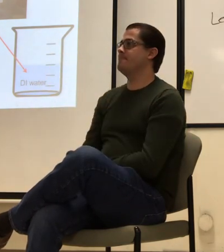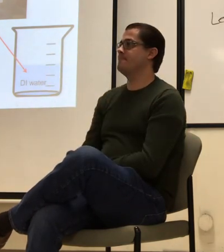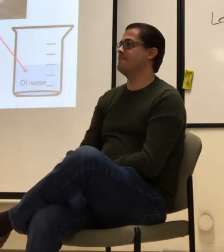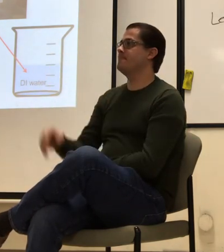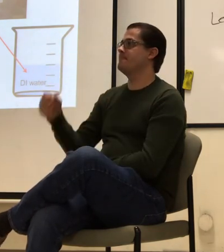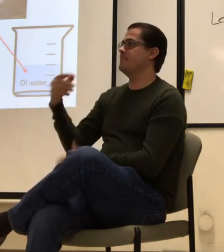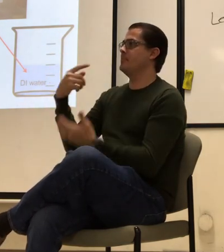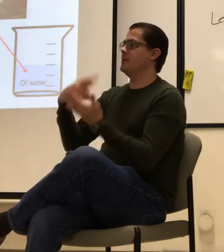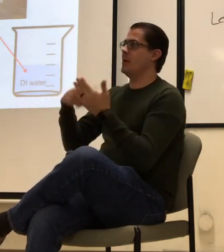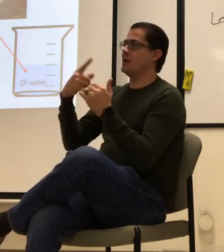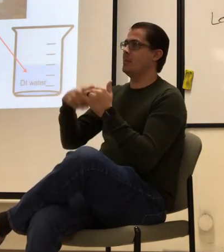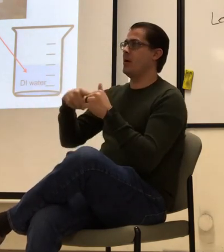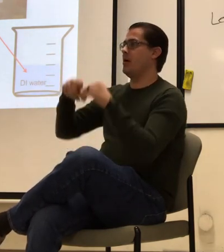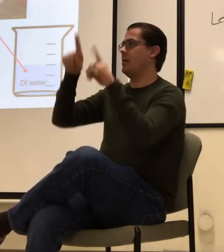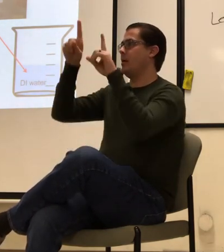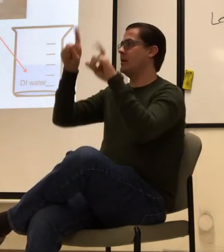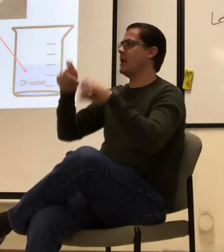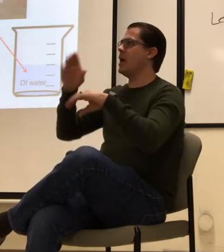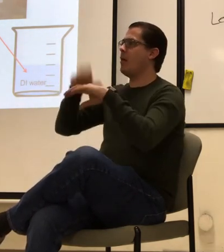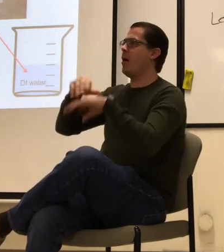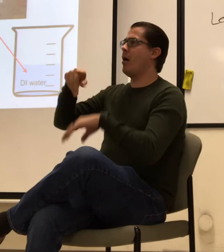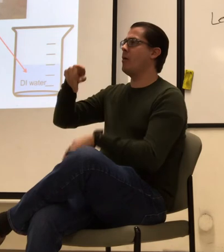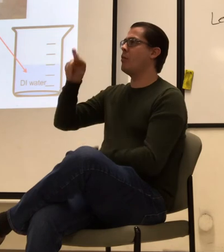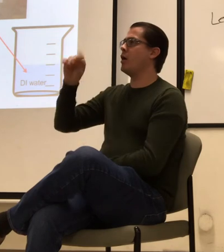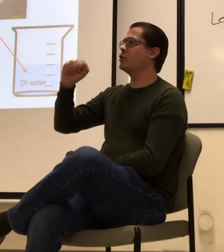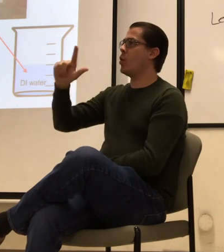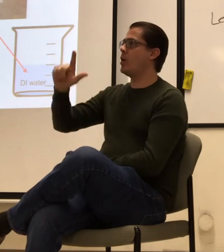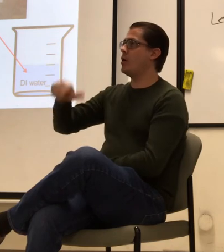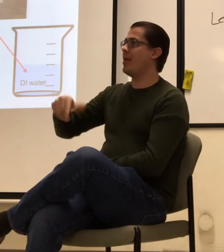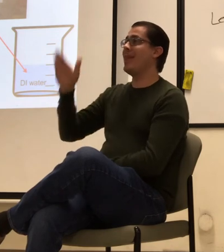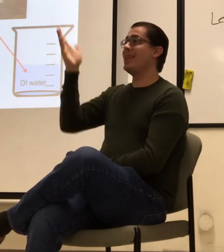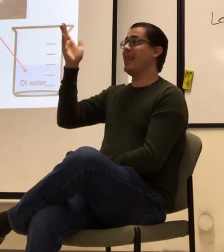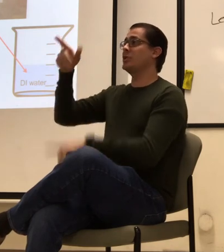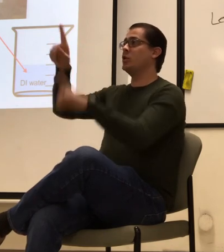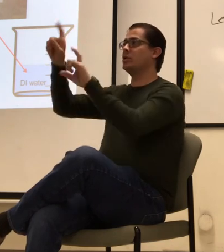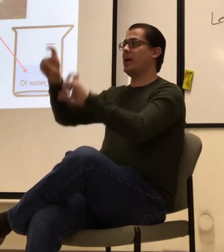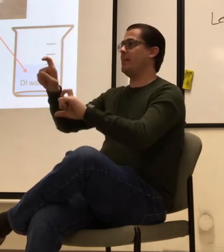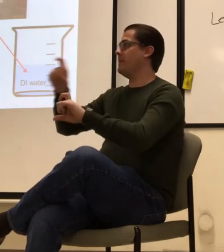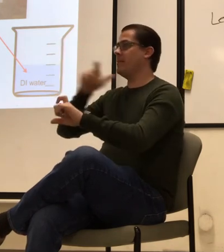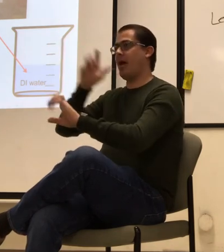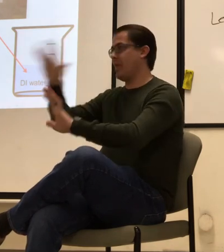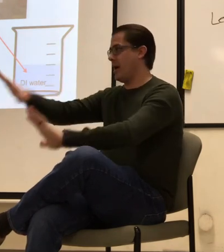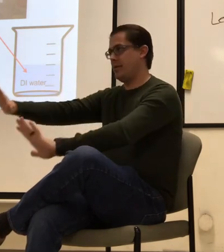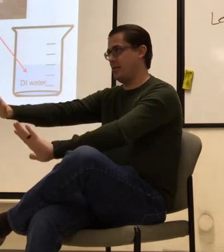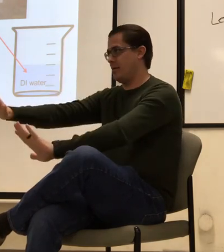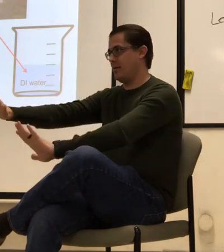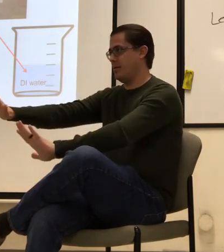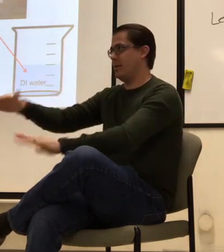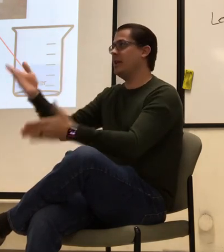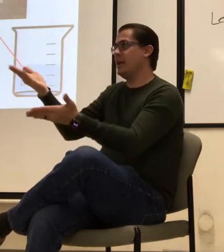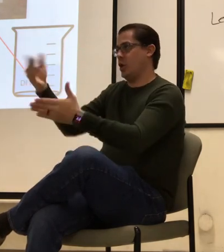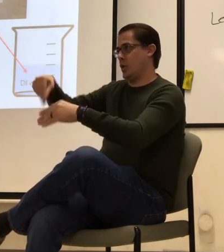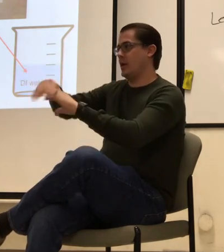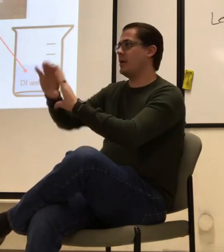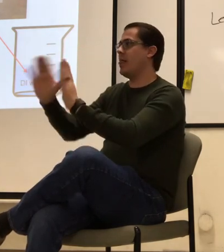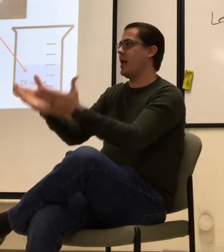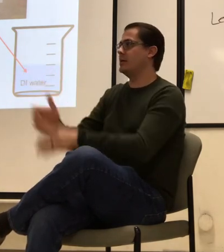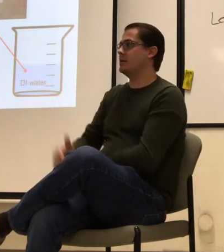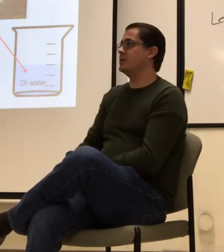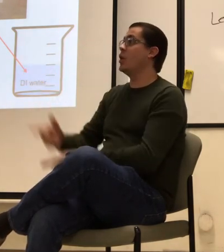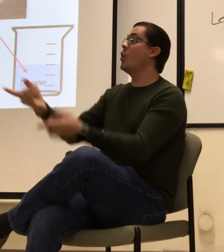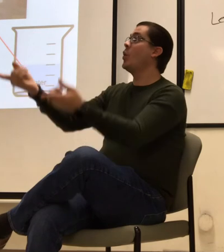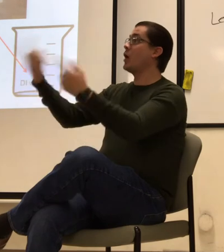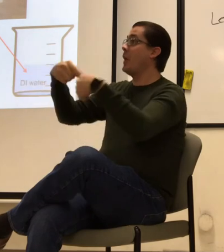I've been talking about exams on proctorial. Lecture exam is not one of those exams. Okay. So